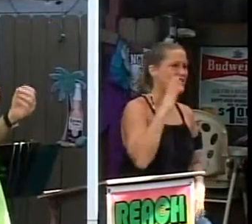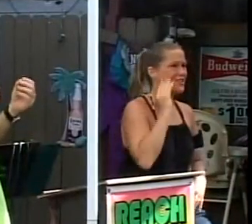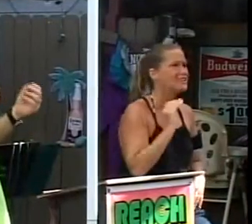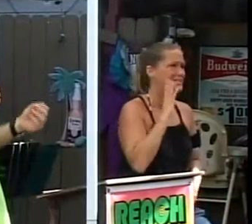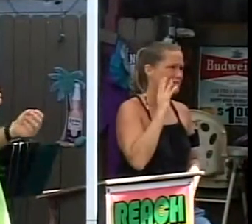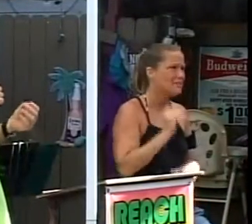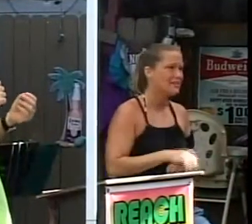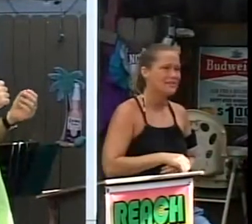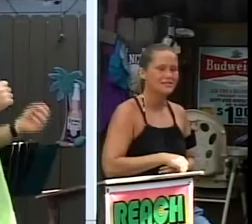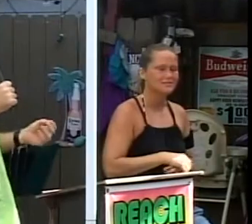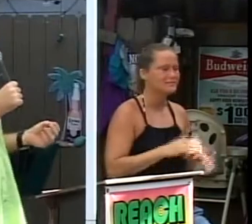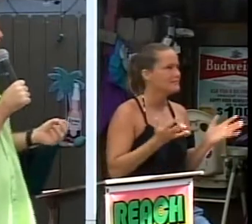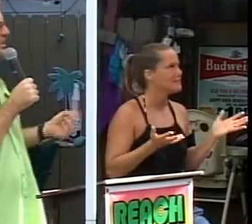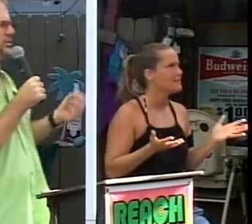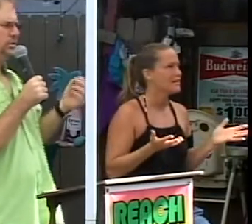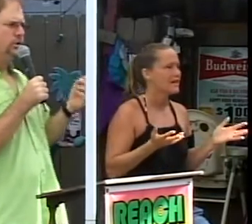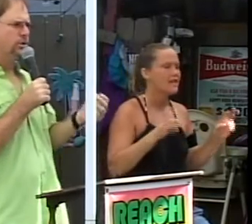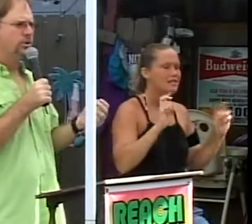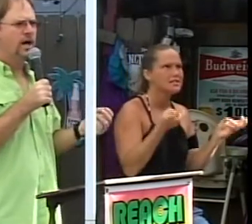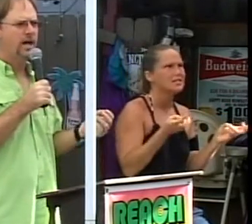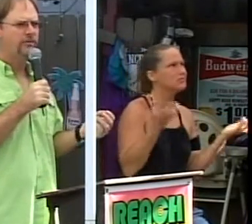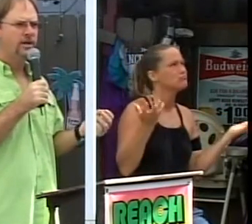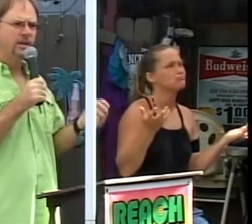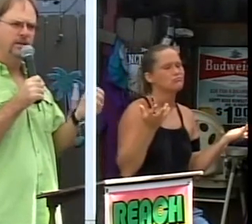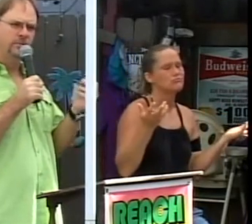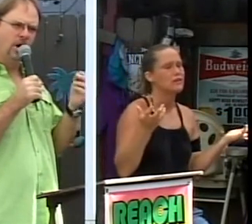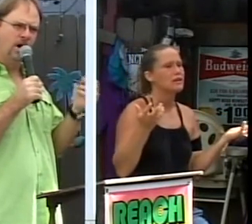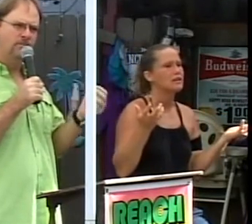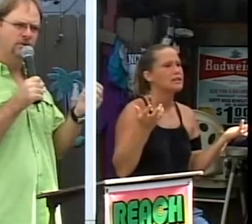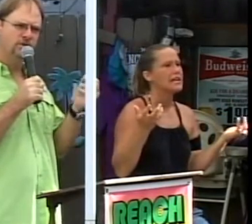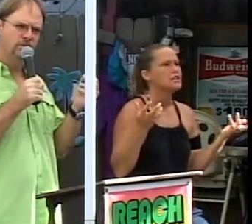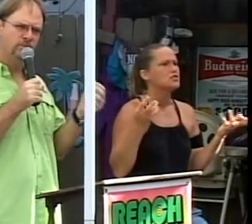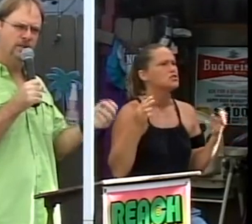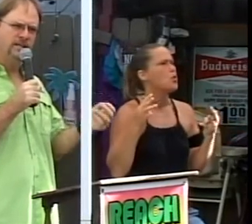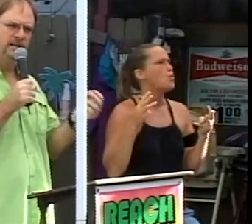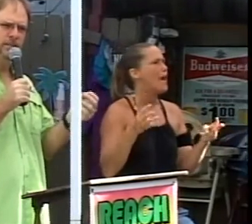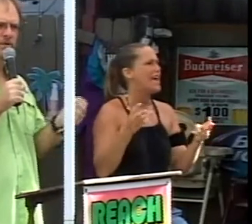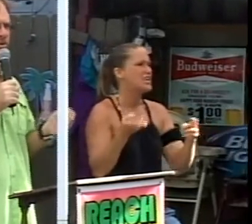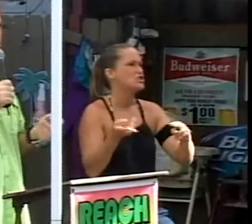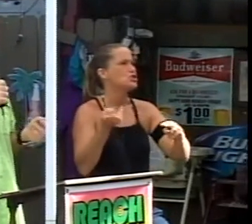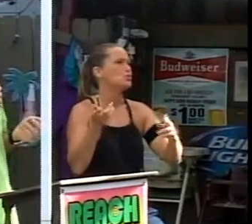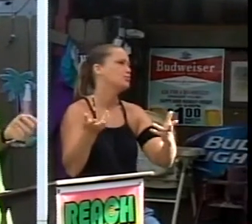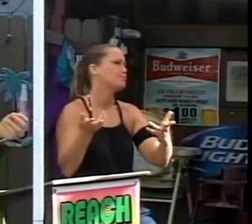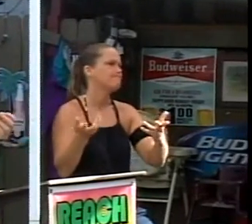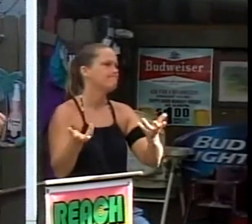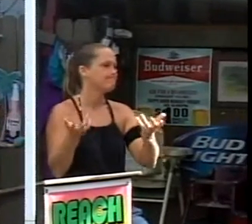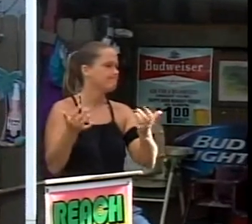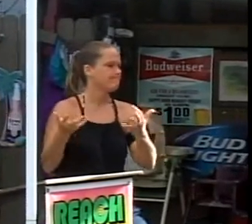apply the gospel of grace to your life and to come to some deep